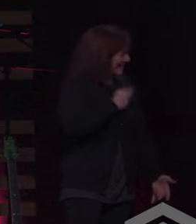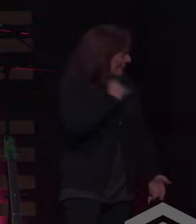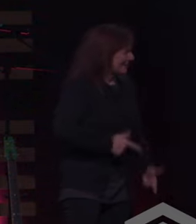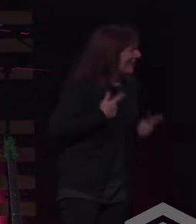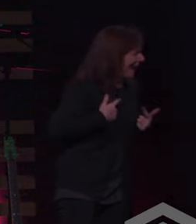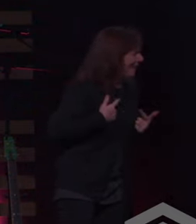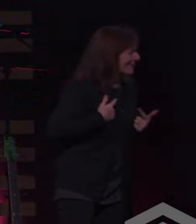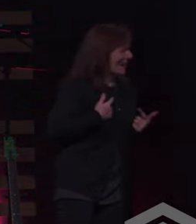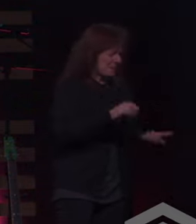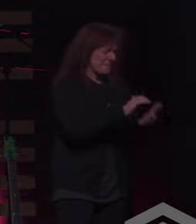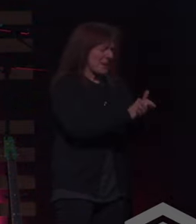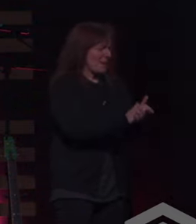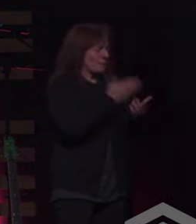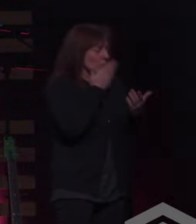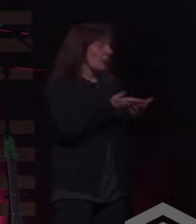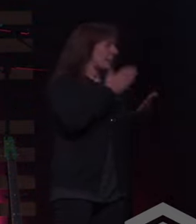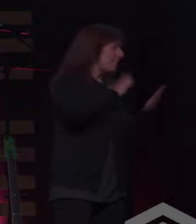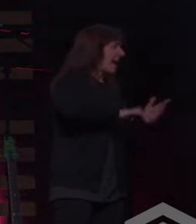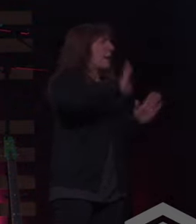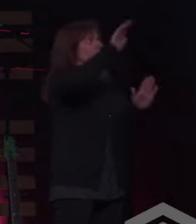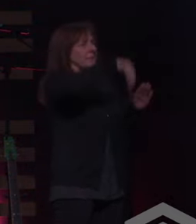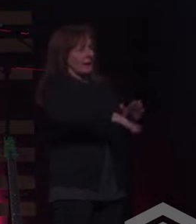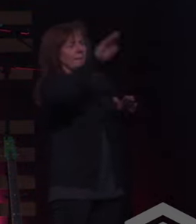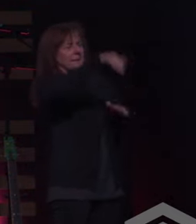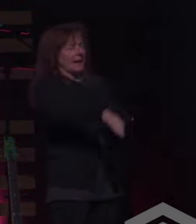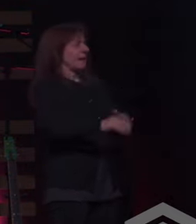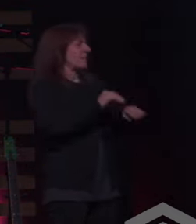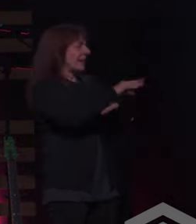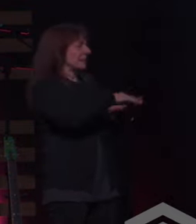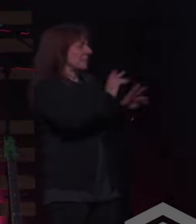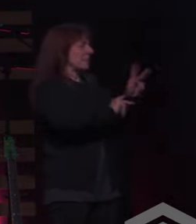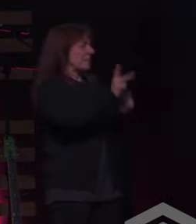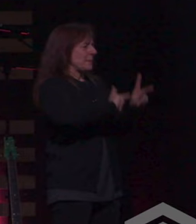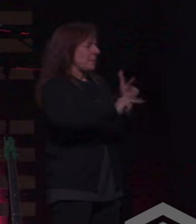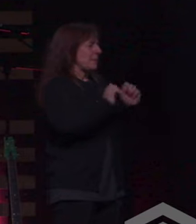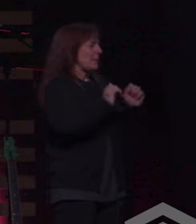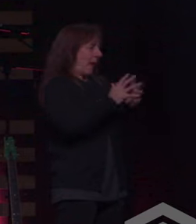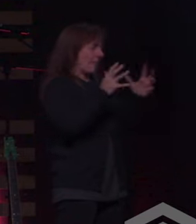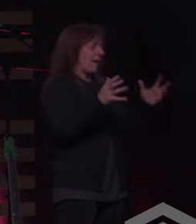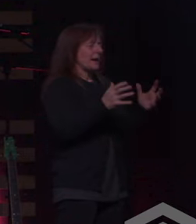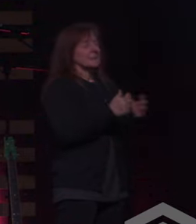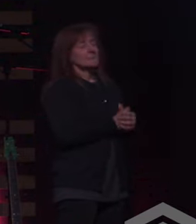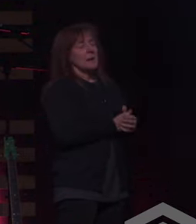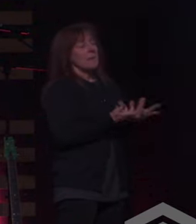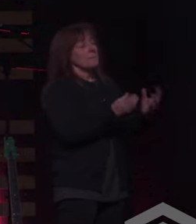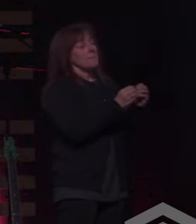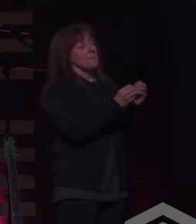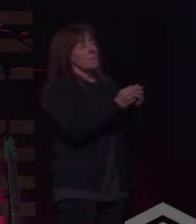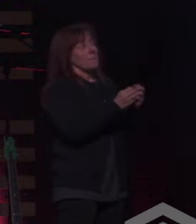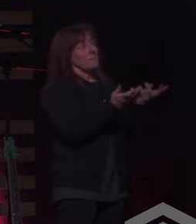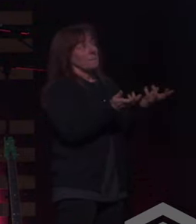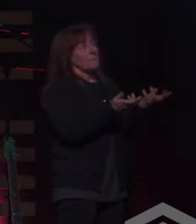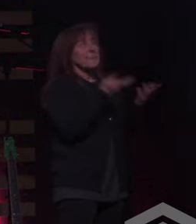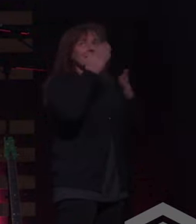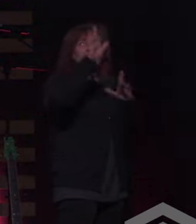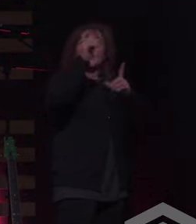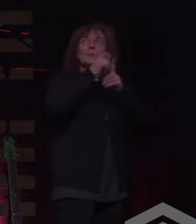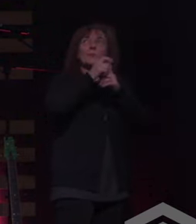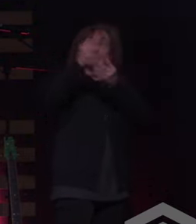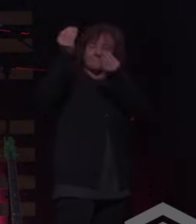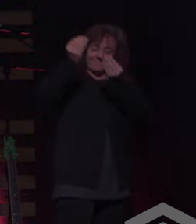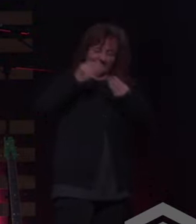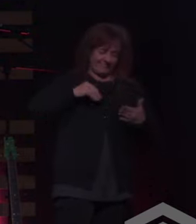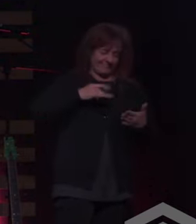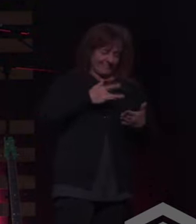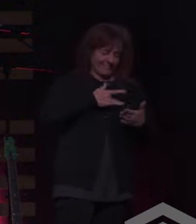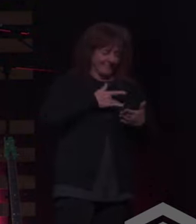and marriage and goods and bads and all of those things. I've counseled with countless couples, but moreover than that, it's God's word that's speaking the truth